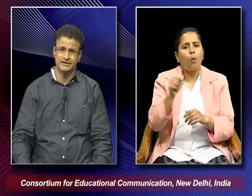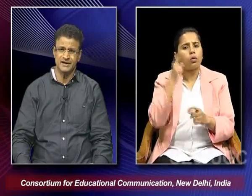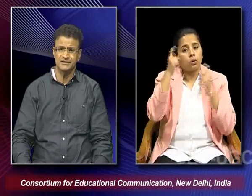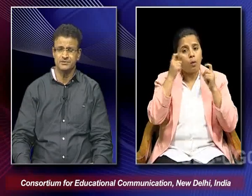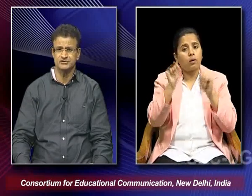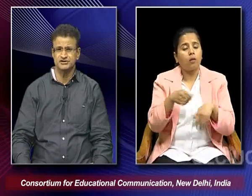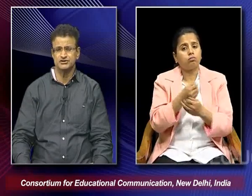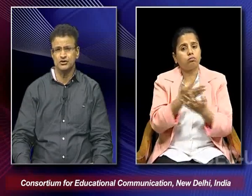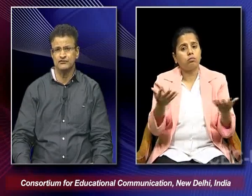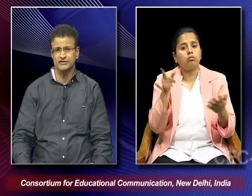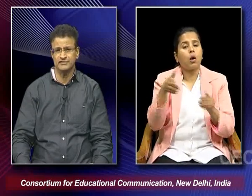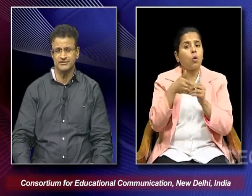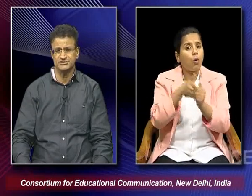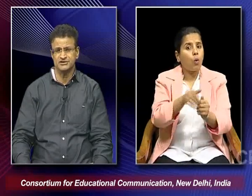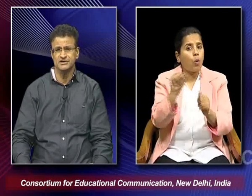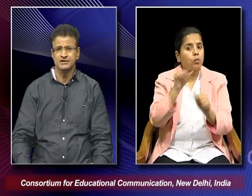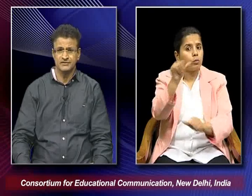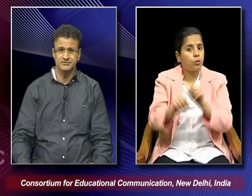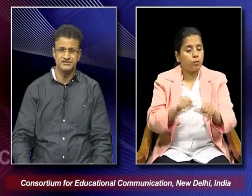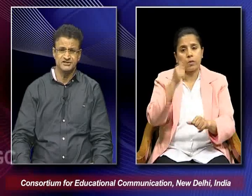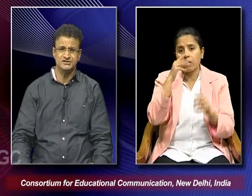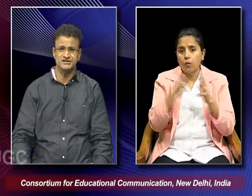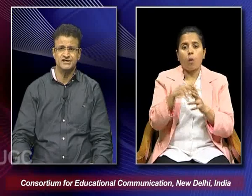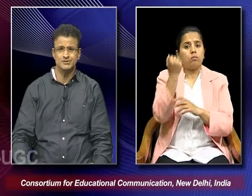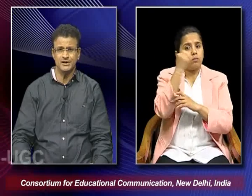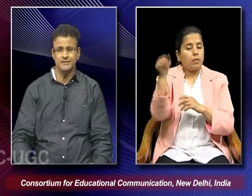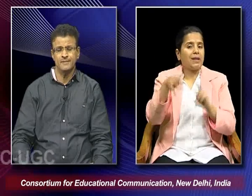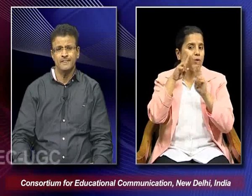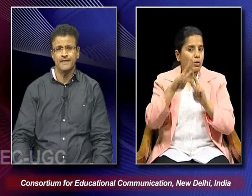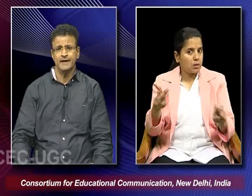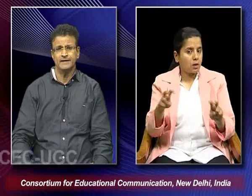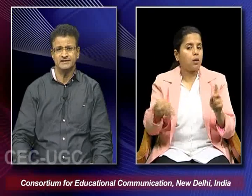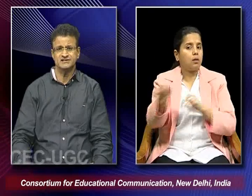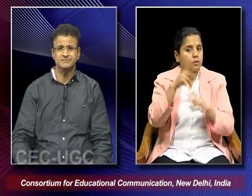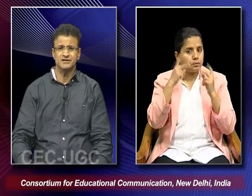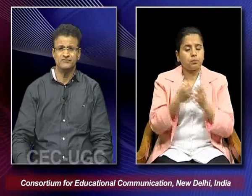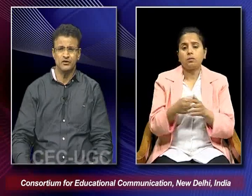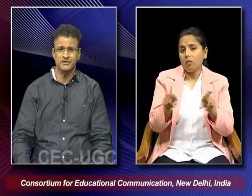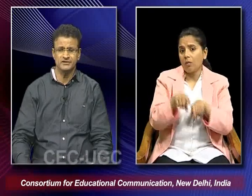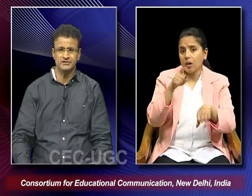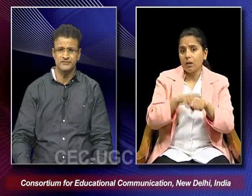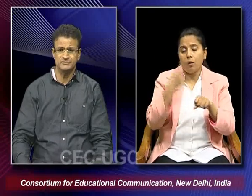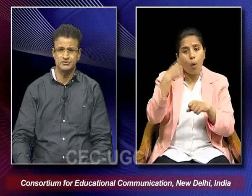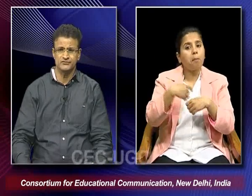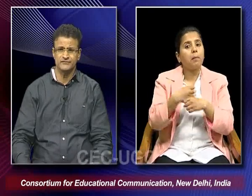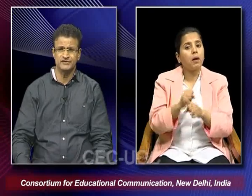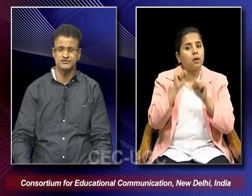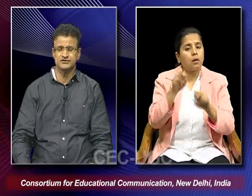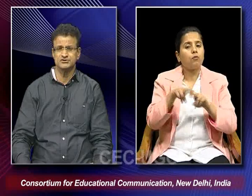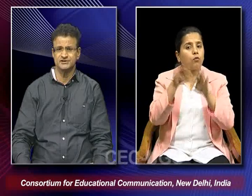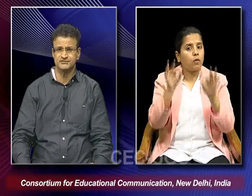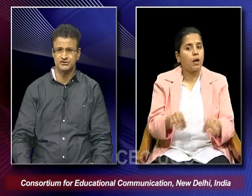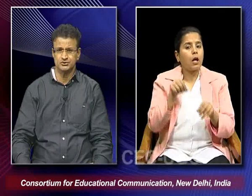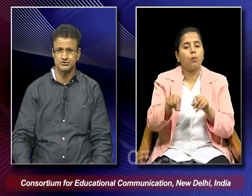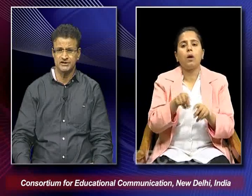and the guiding process of the feminist film research as well, and at the same time forming the frames of reference for